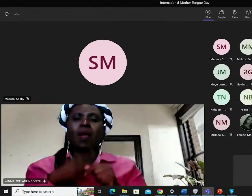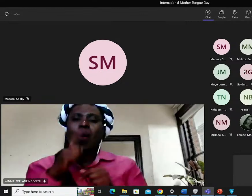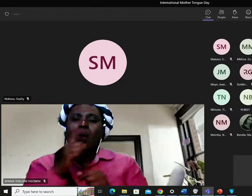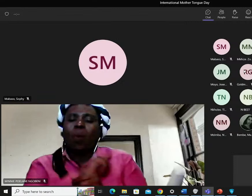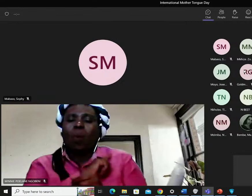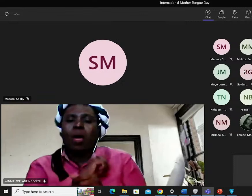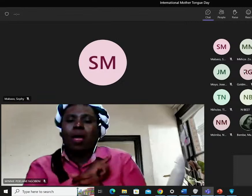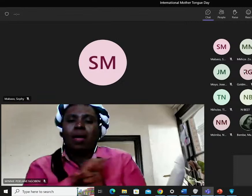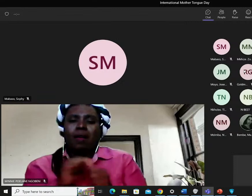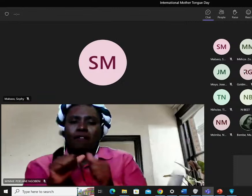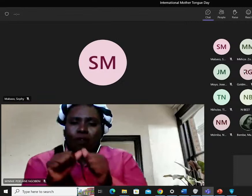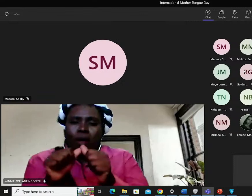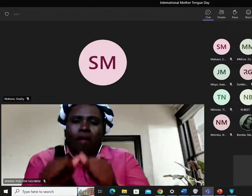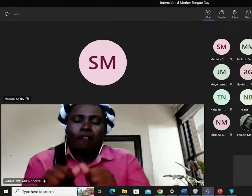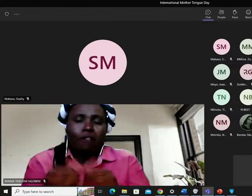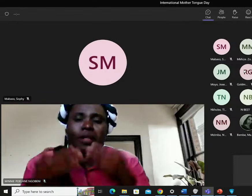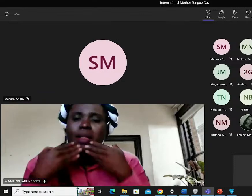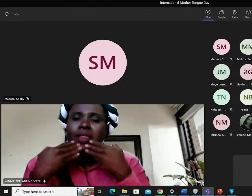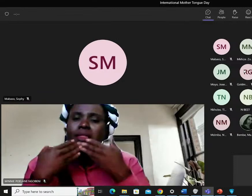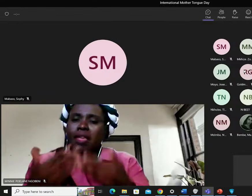efforts, thank you so much.